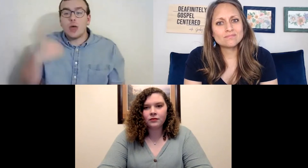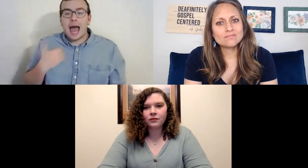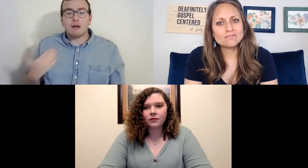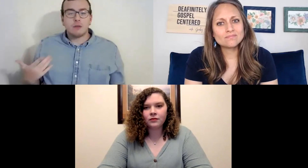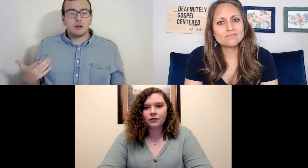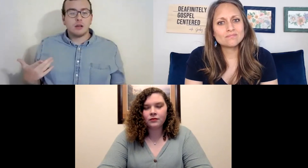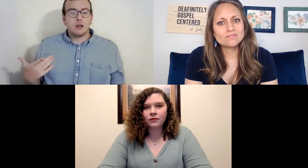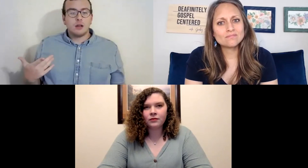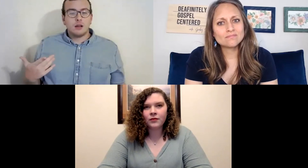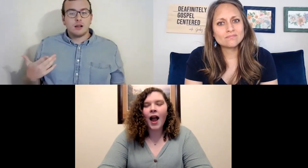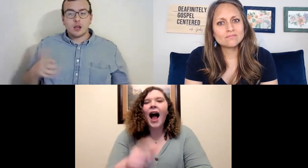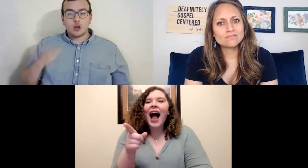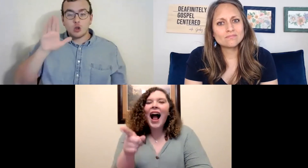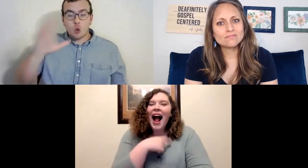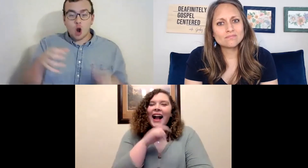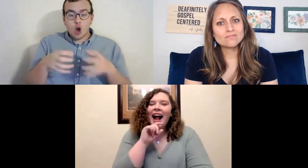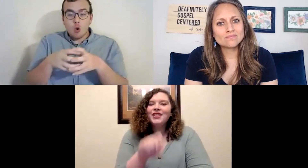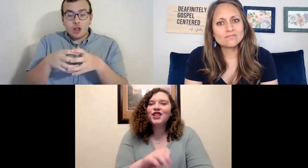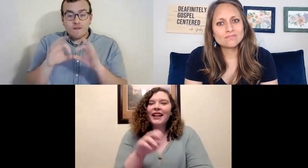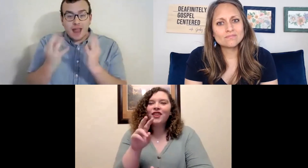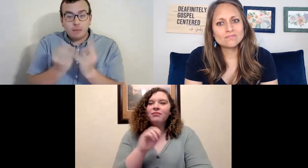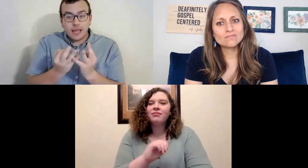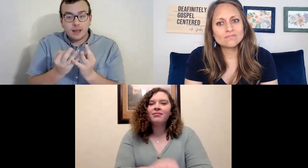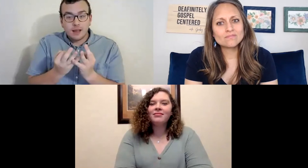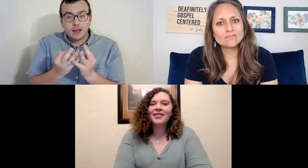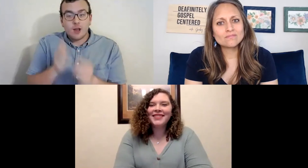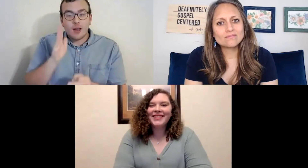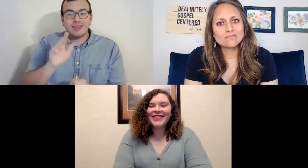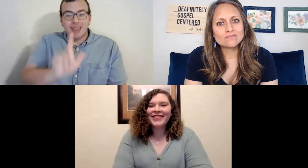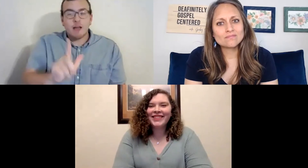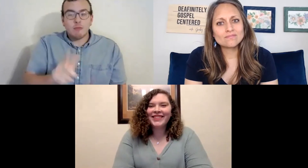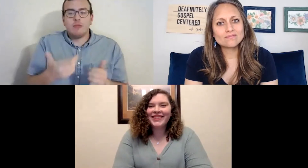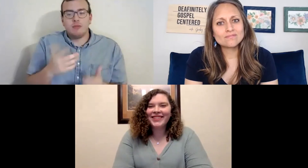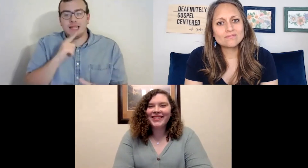person? I mean, you can't let the statistic be there. Yeah,